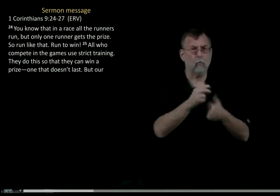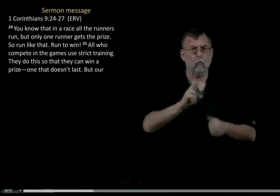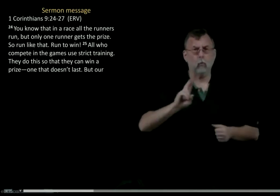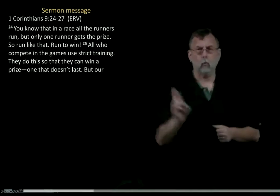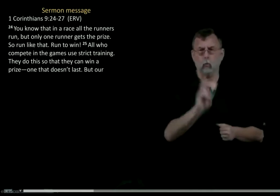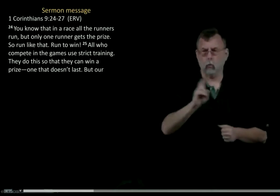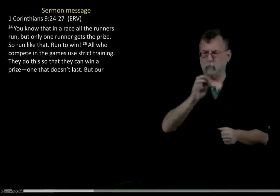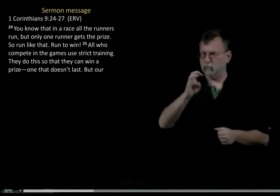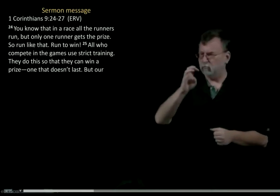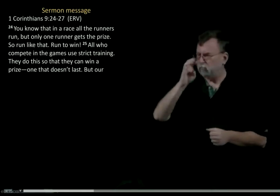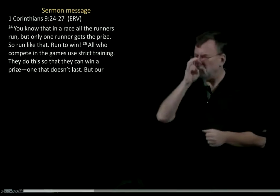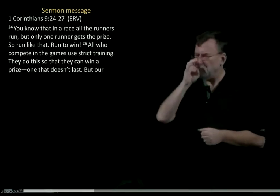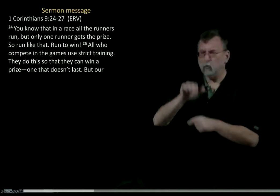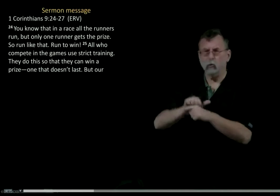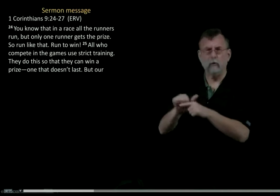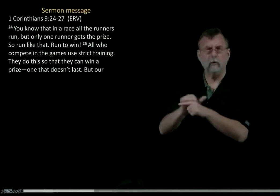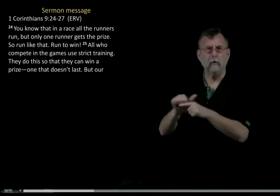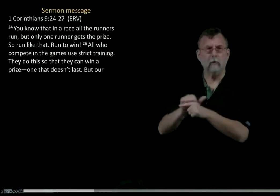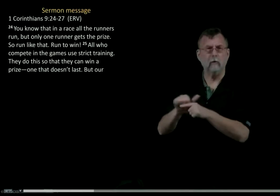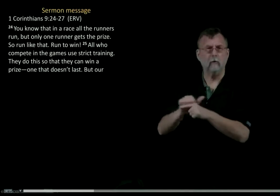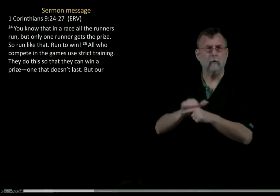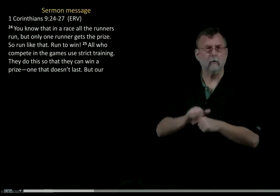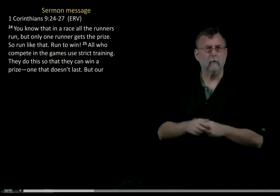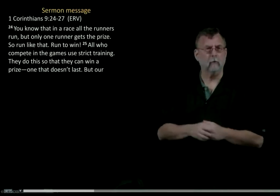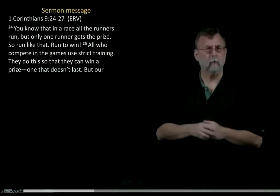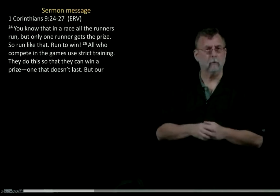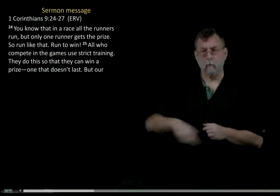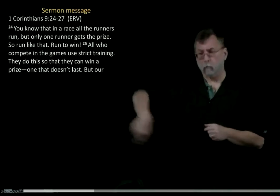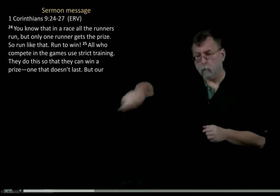All who compete in the game with strict training,